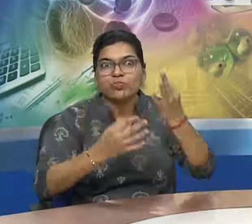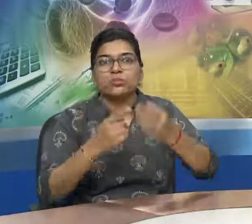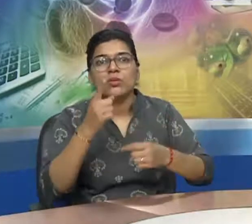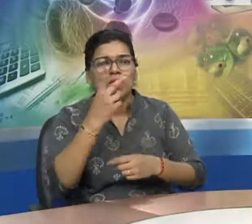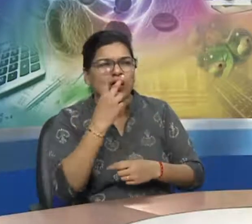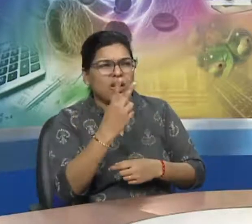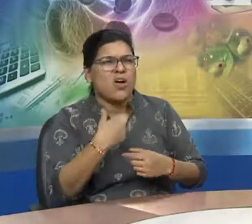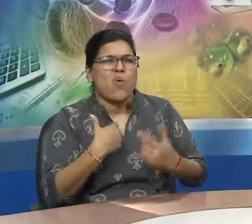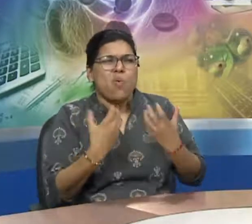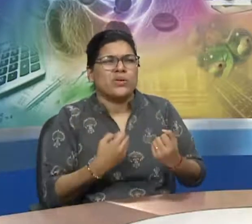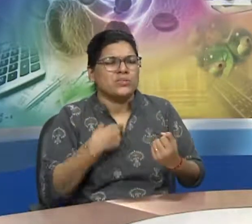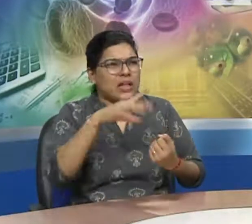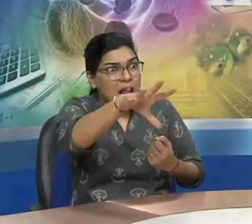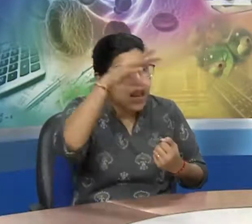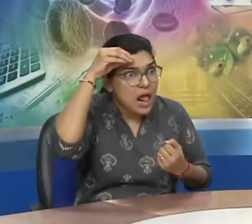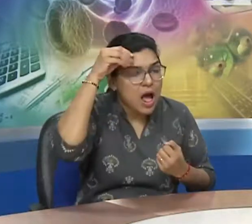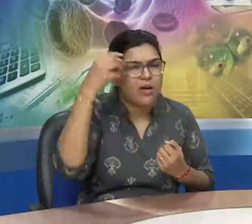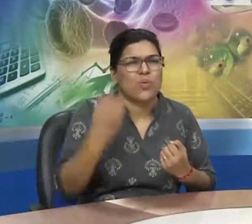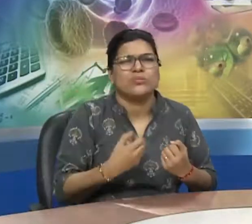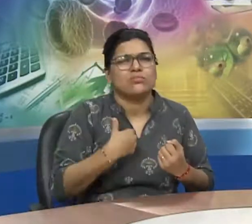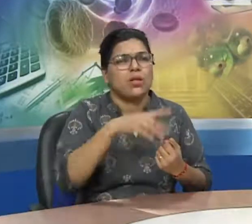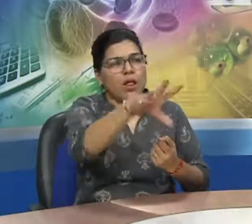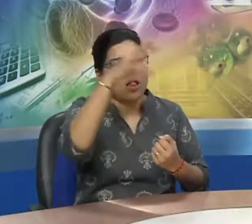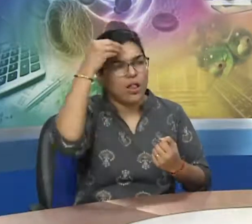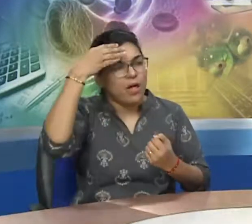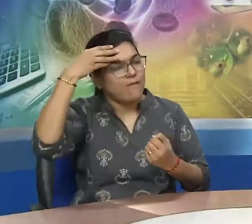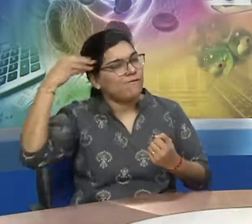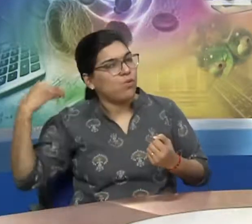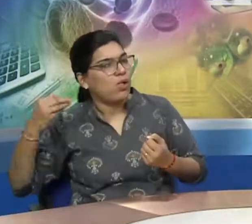I want to unlearn all these muting things.